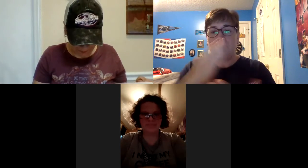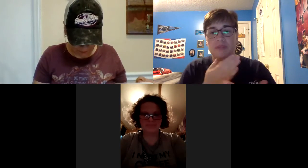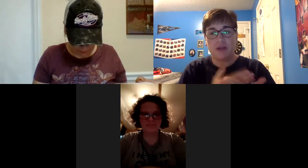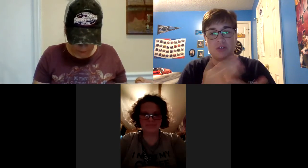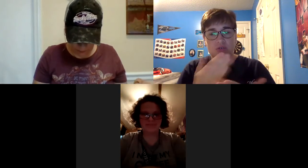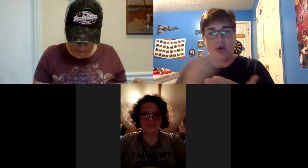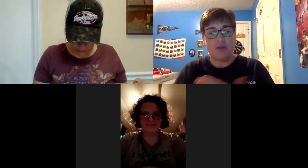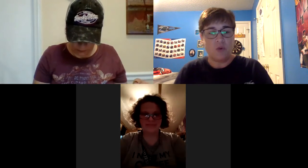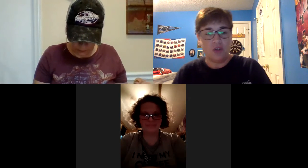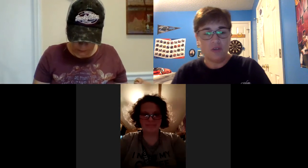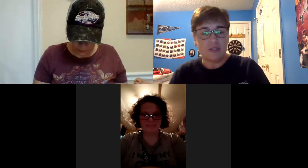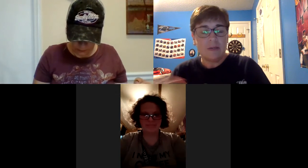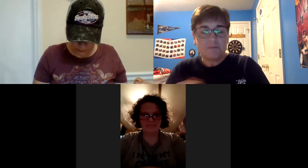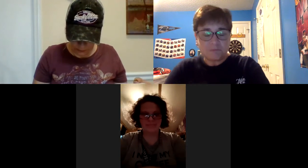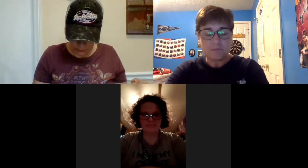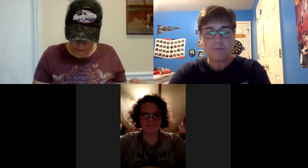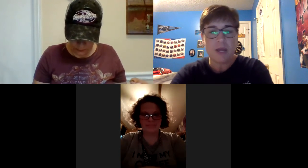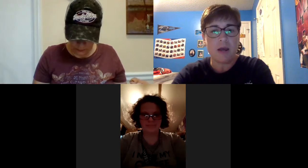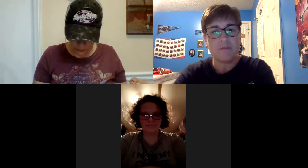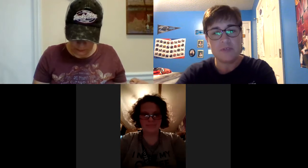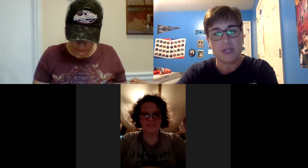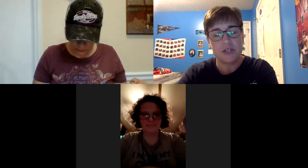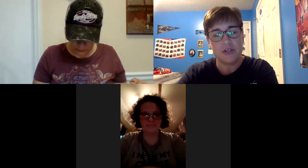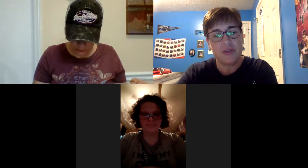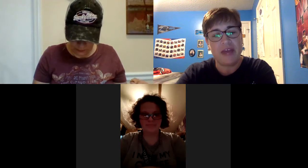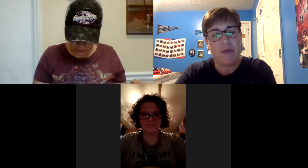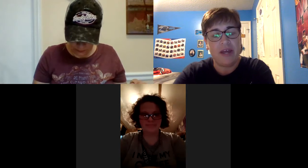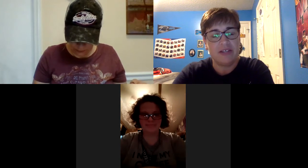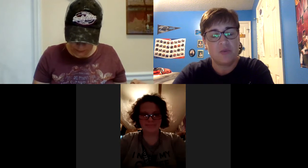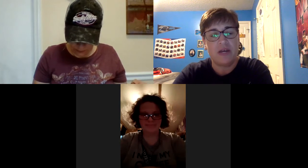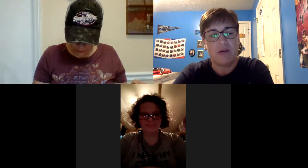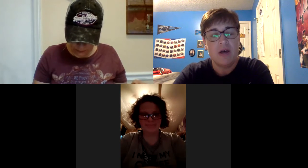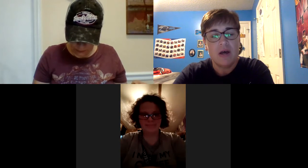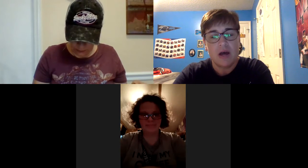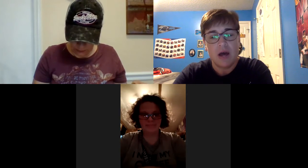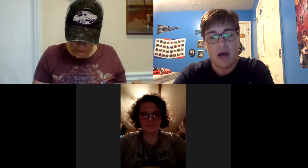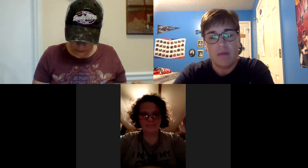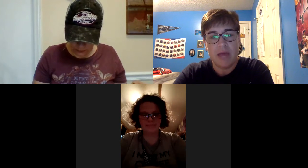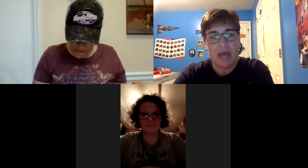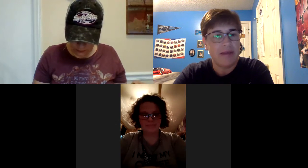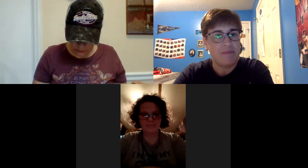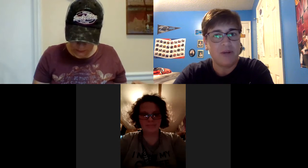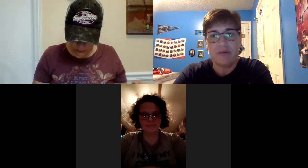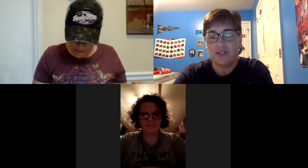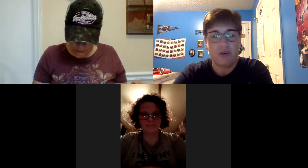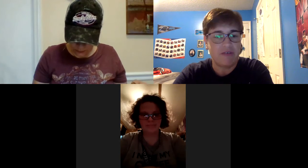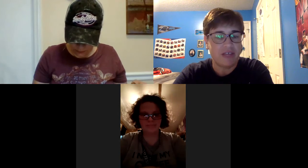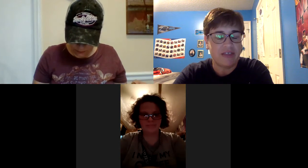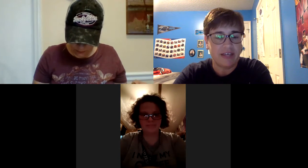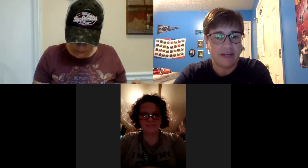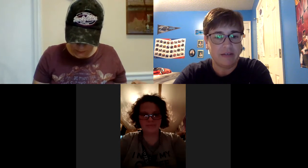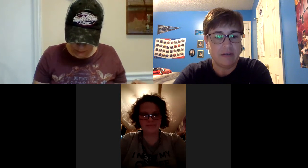just simply goes through all the words. So you can do it that way as well. And I pretty much